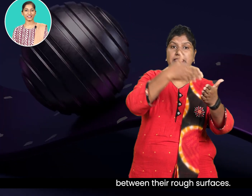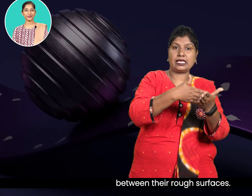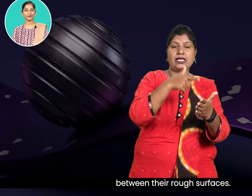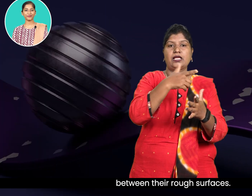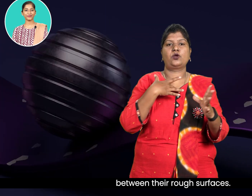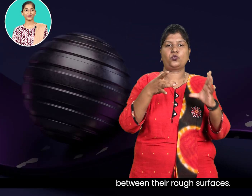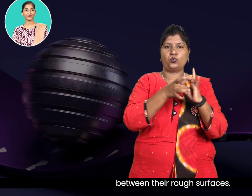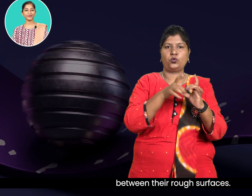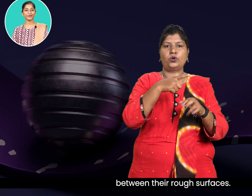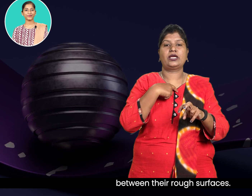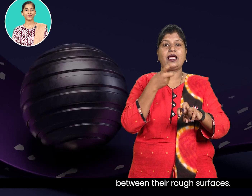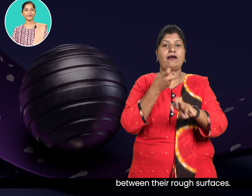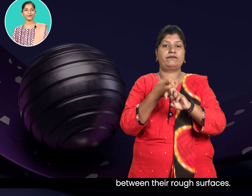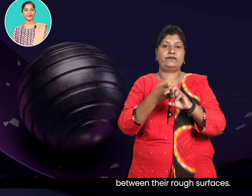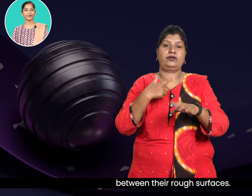surfaces.